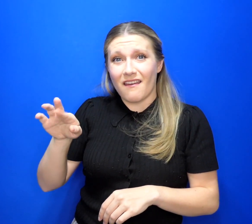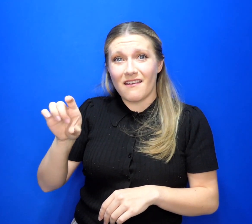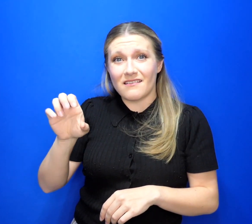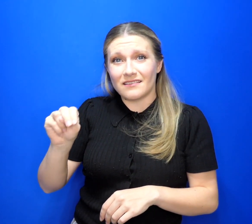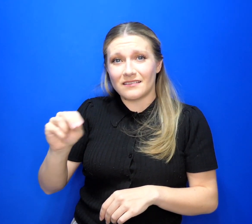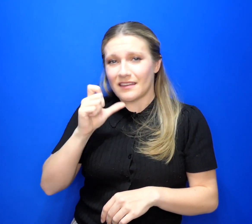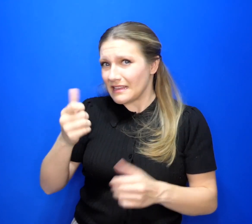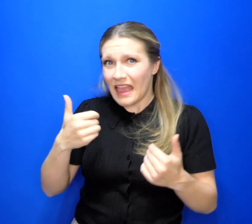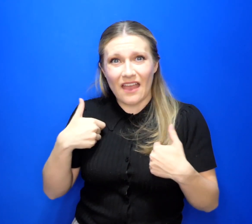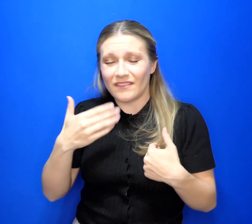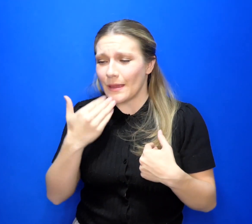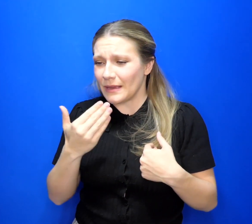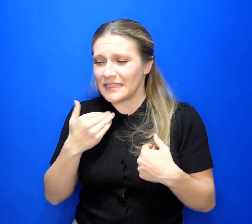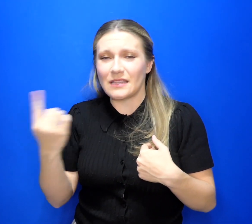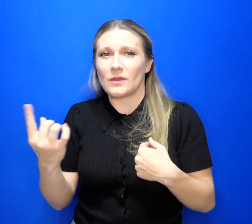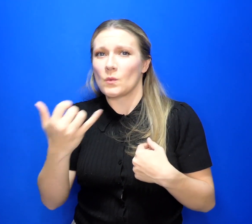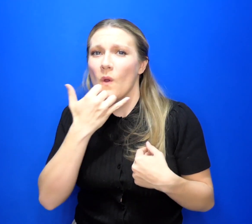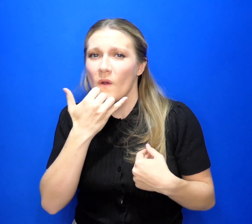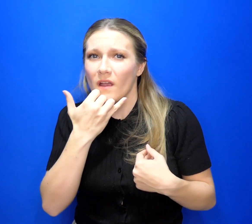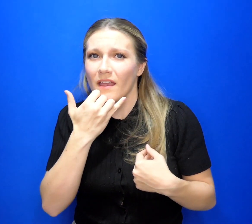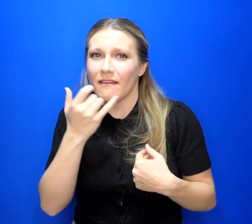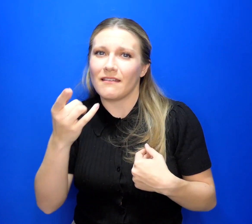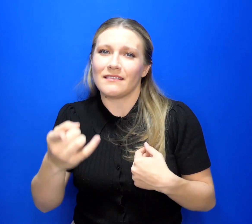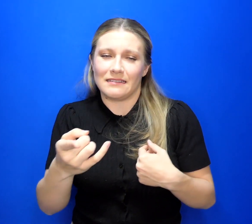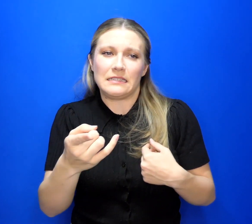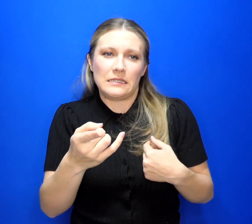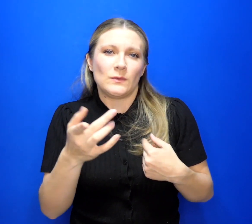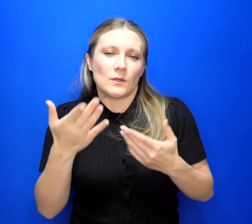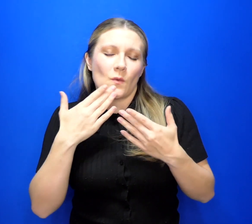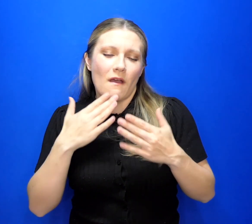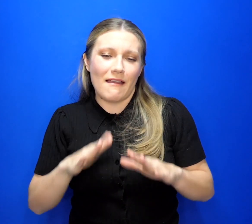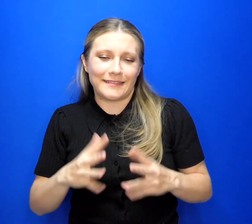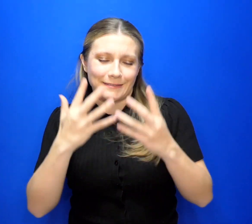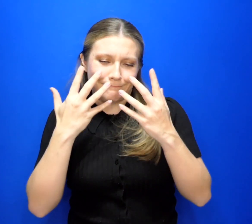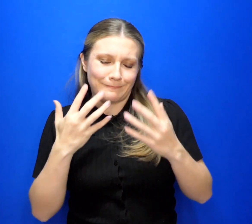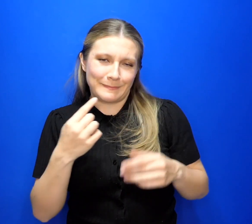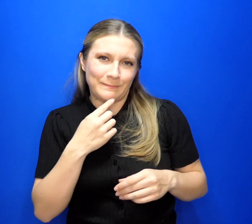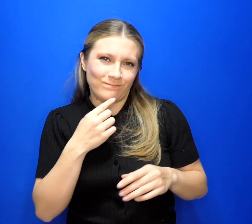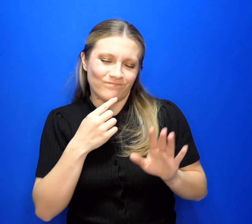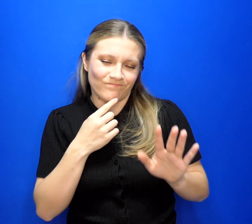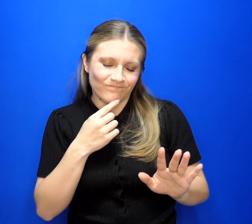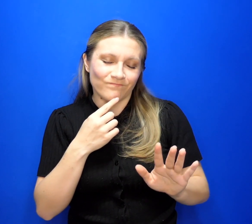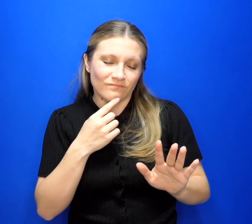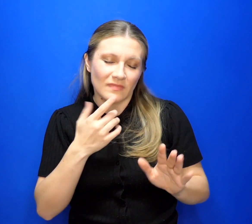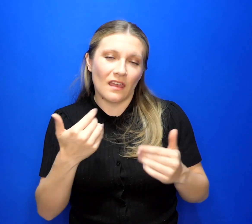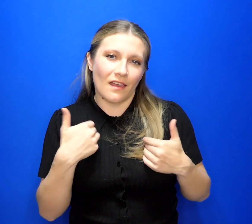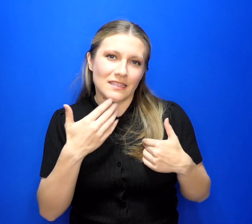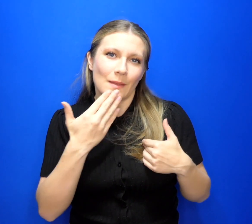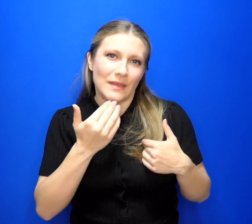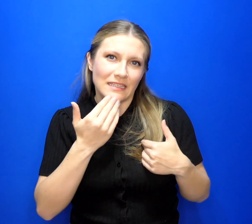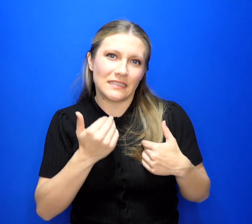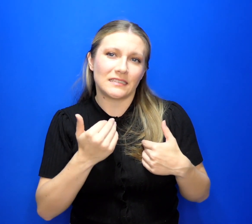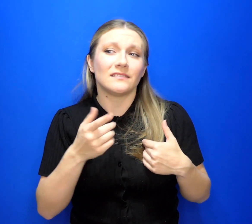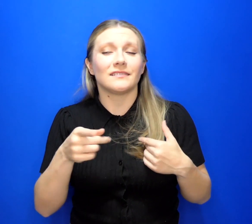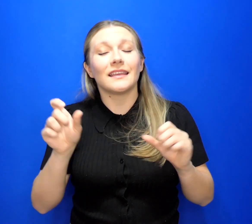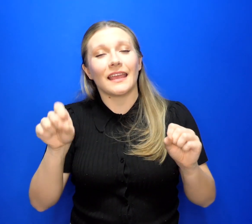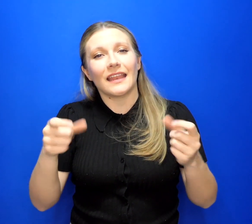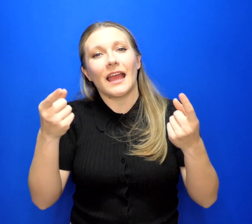has diabetes. Somebody made a mistake. Right. And he got very quiet and sad and said, she has diabetes. This could